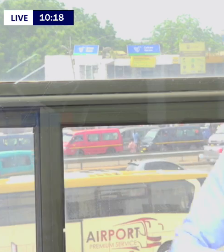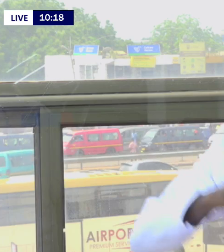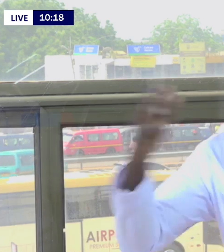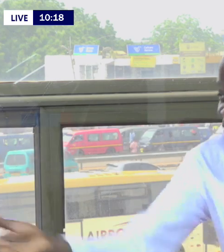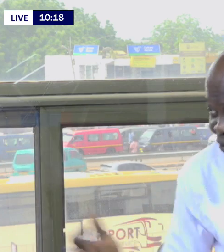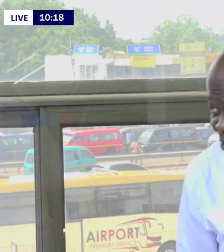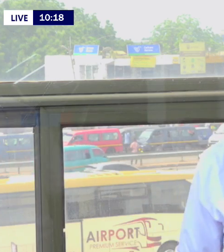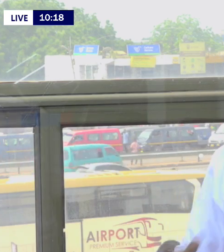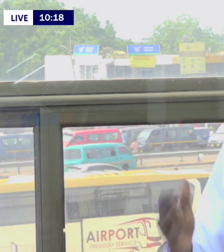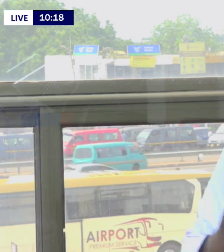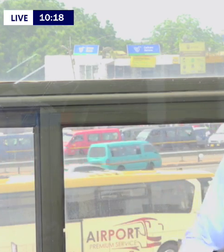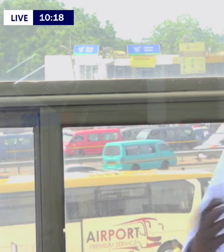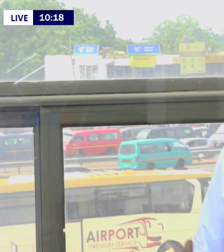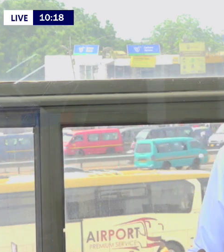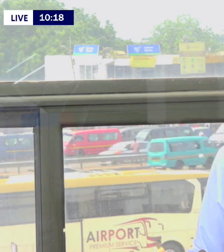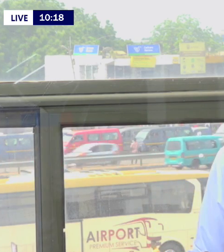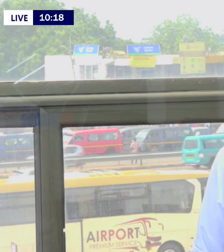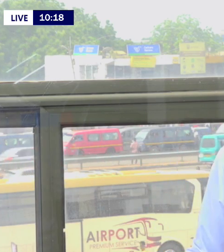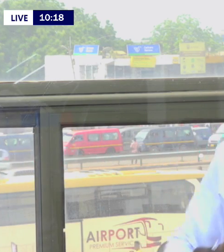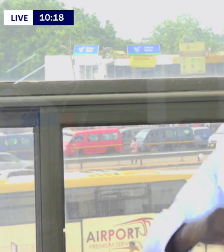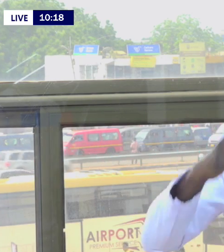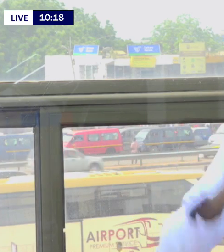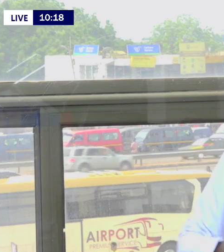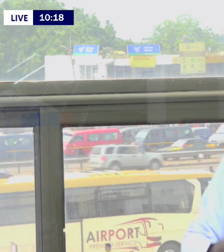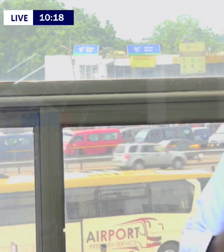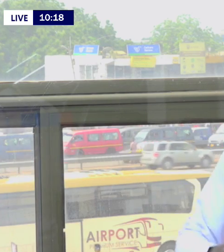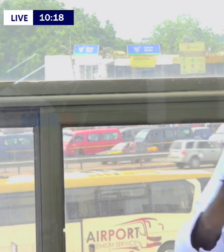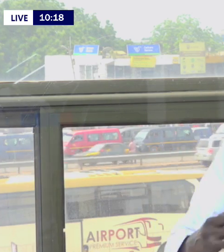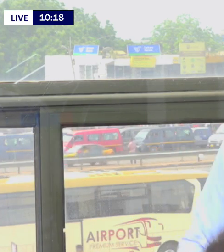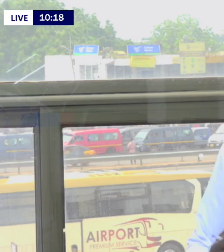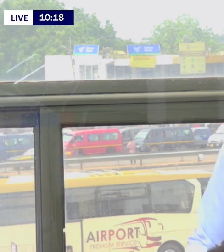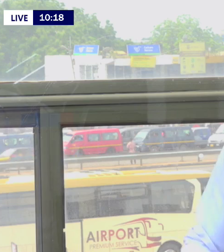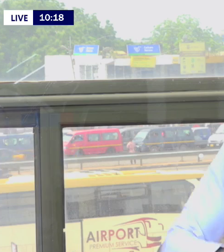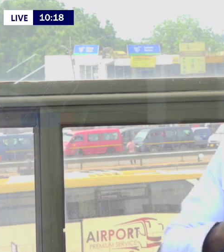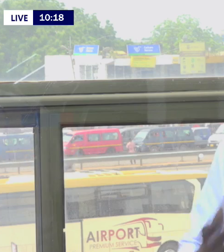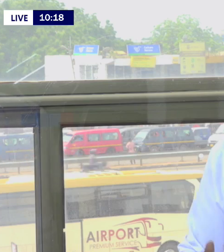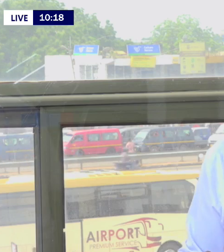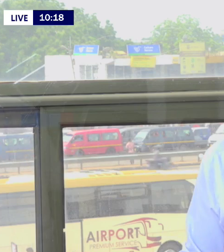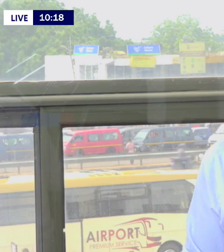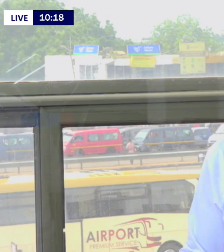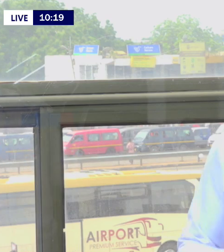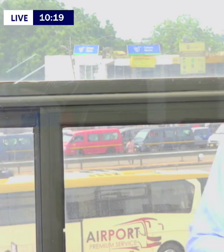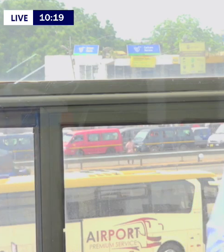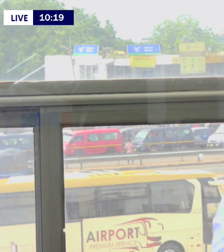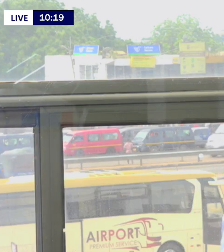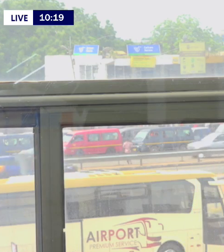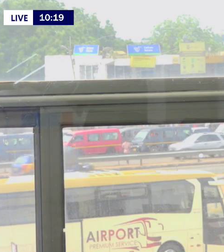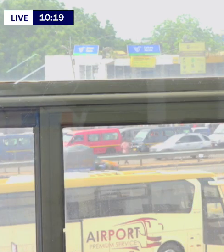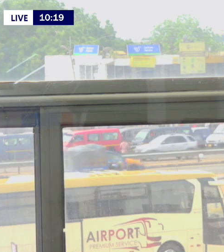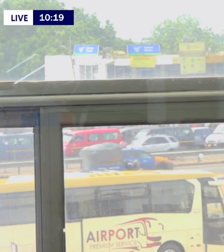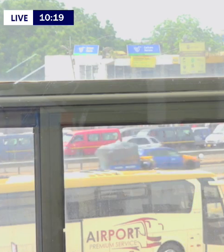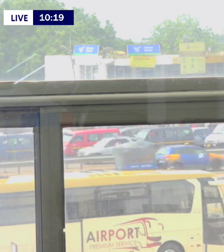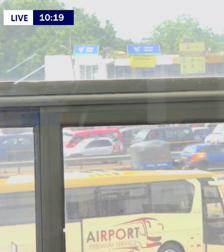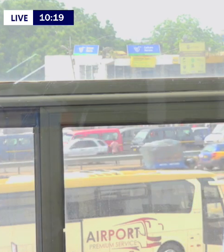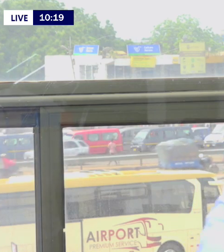yusu na ko yusu foforo. To foforo na yusu. Ni pa na o koto ka no foforo ni kan se miniska NDC for mu